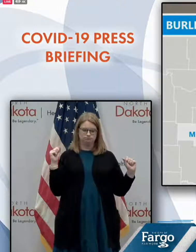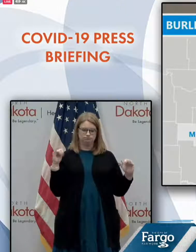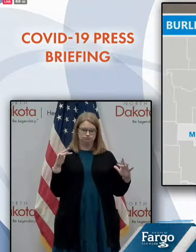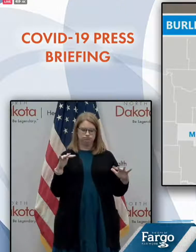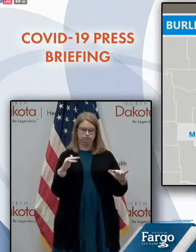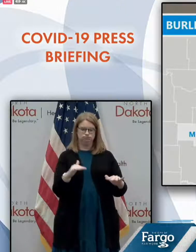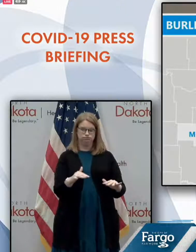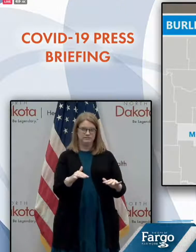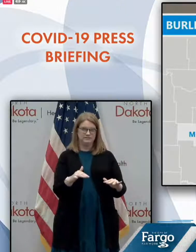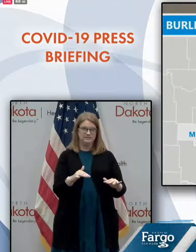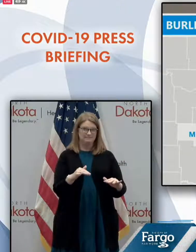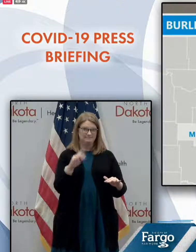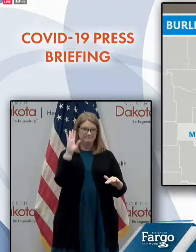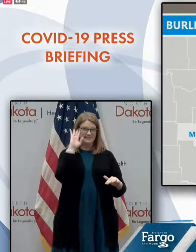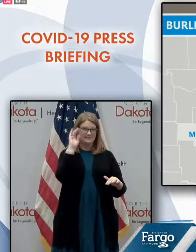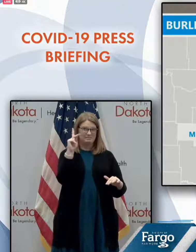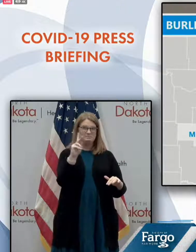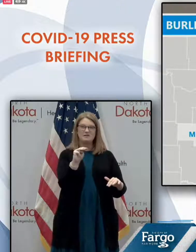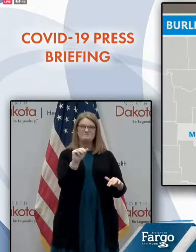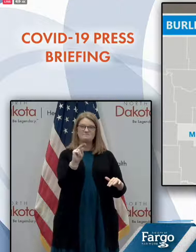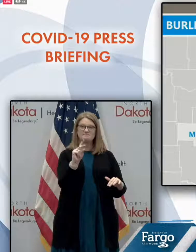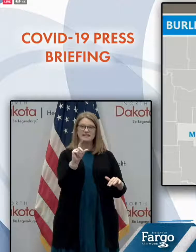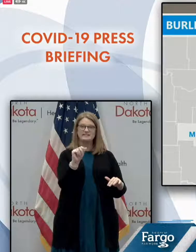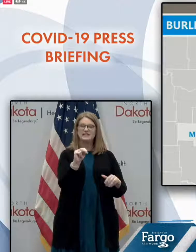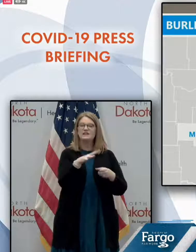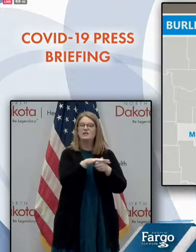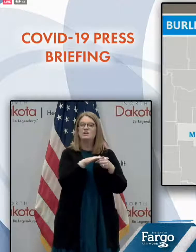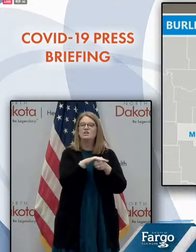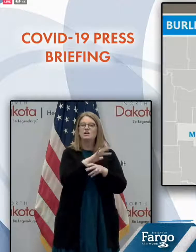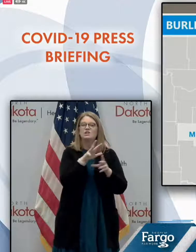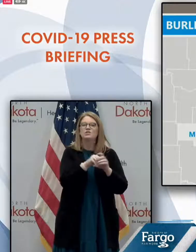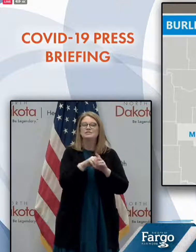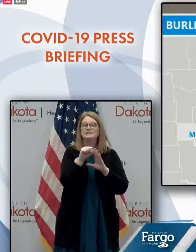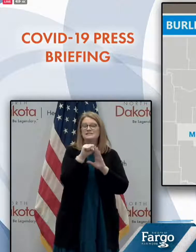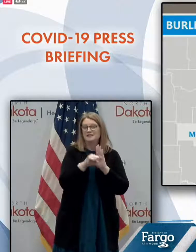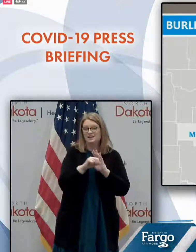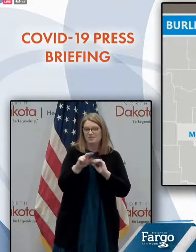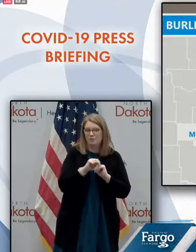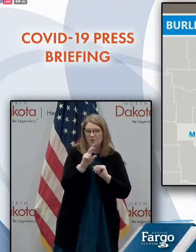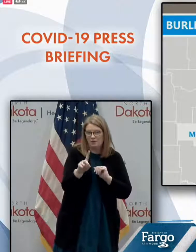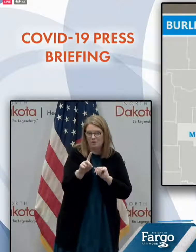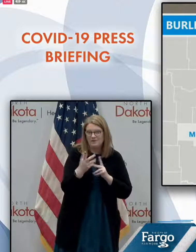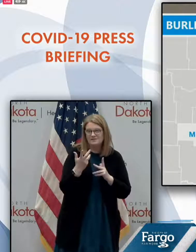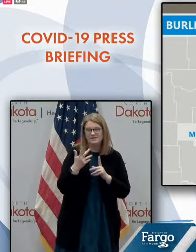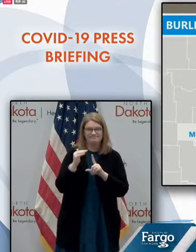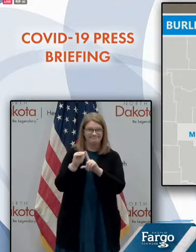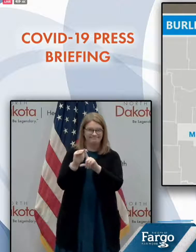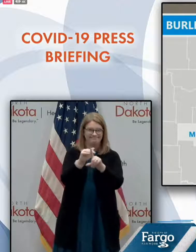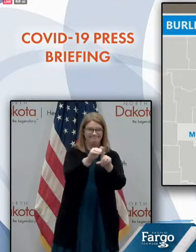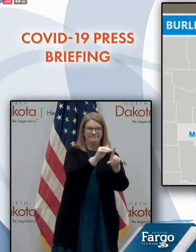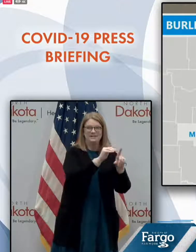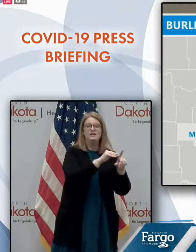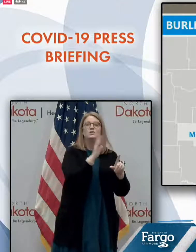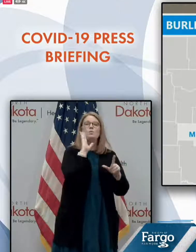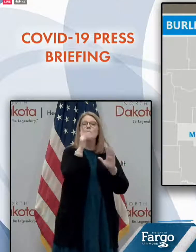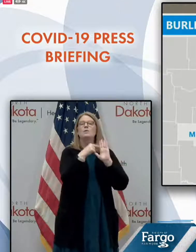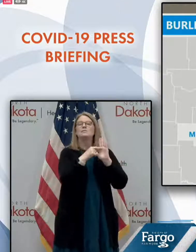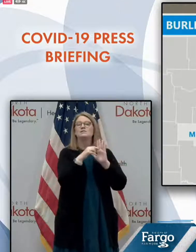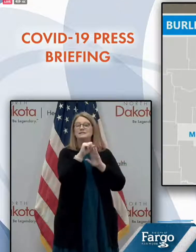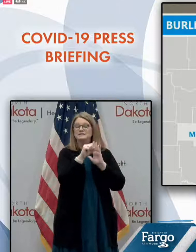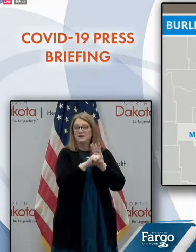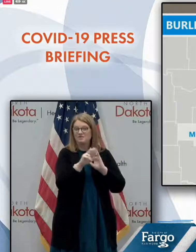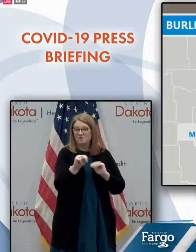people in the Bismarck-Mandan area, includes the state of North Dakota, and so there will be some representatives from state of North Dakota, because this